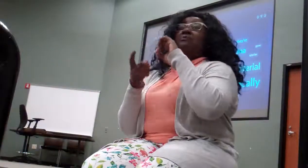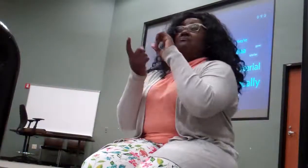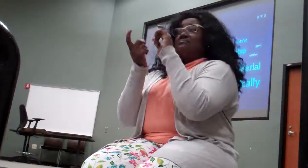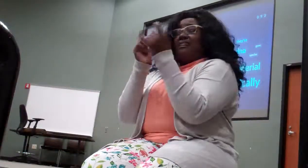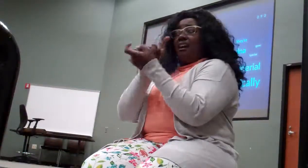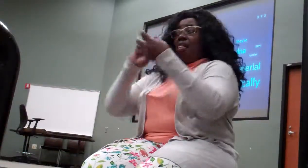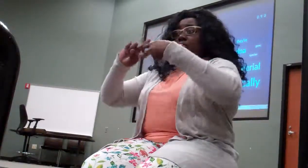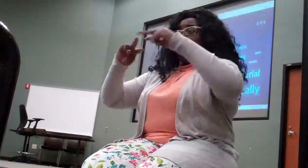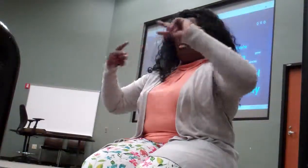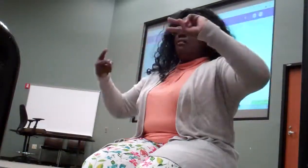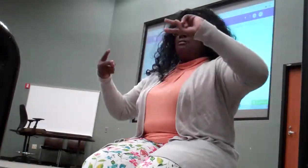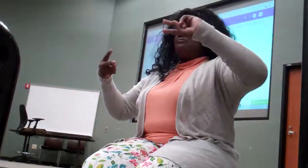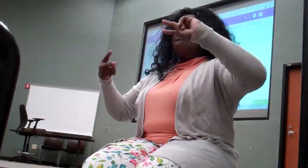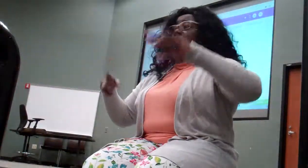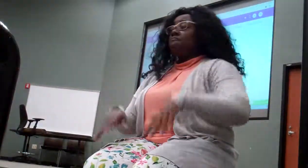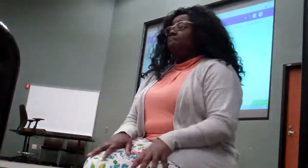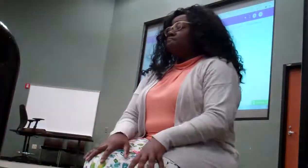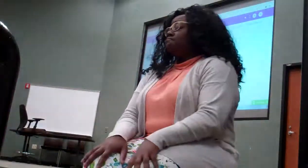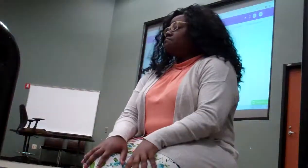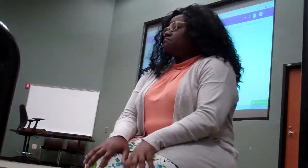DNA.